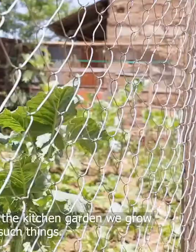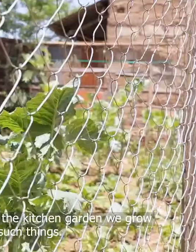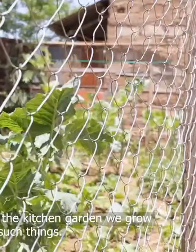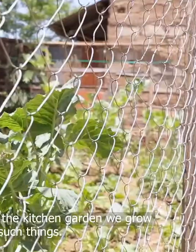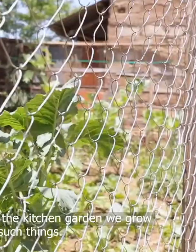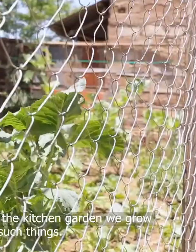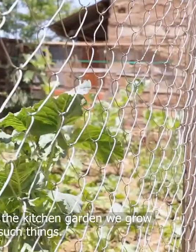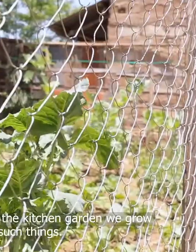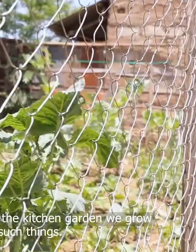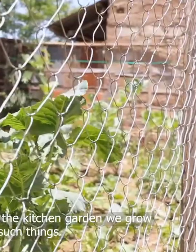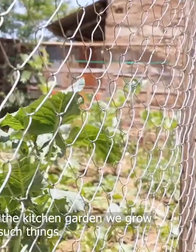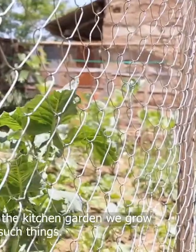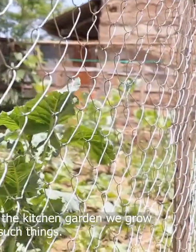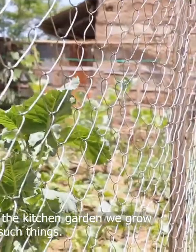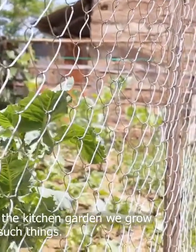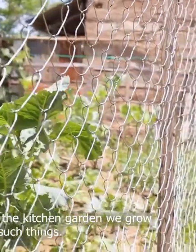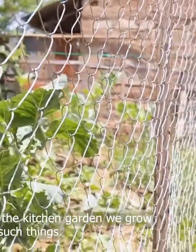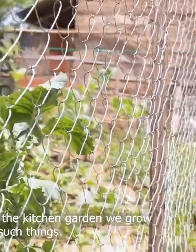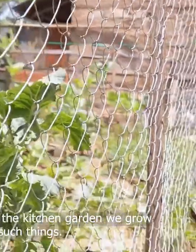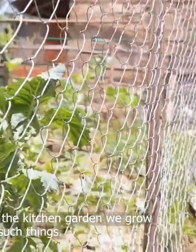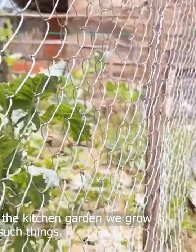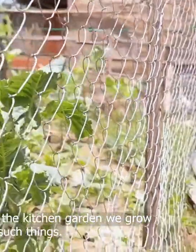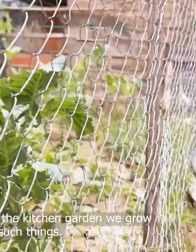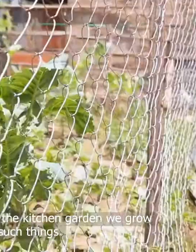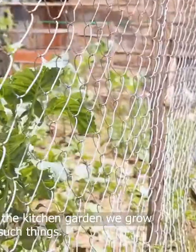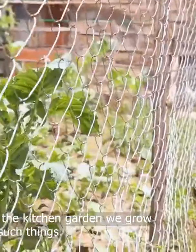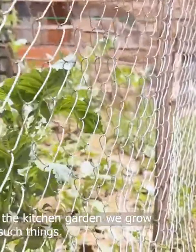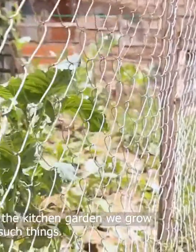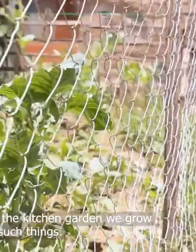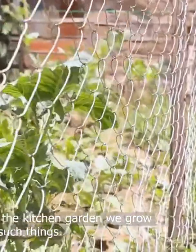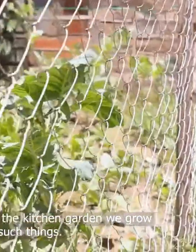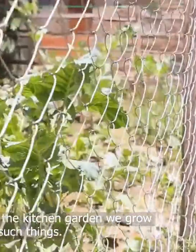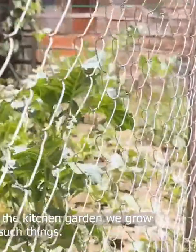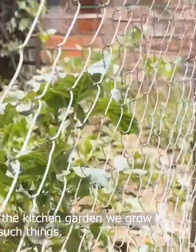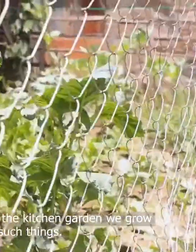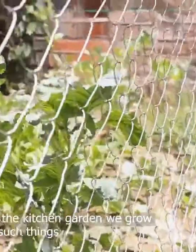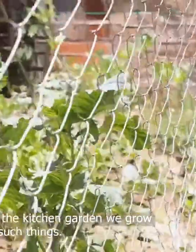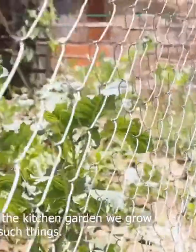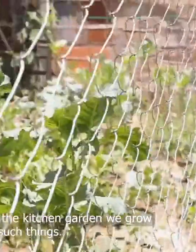us to kitchen garden. So the kitchen garden